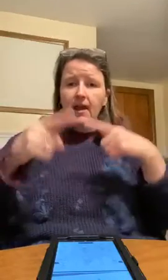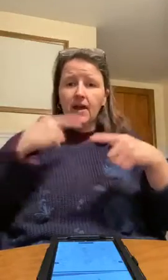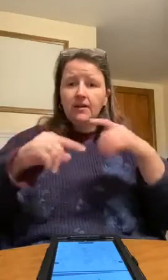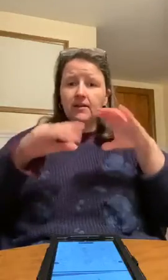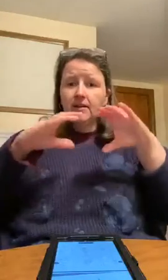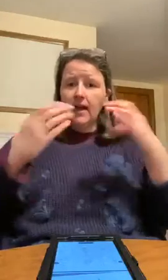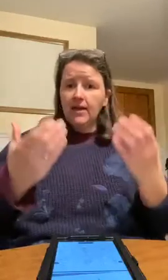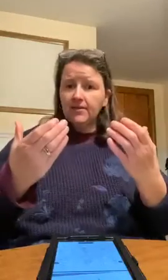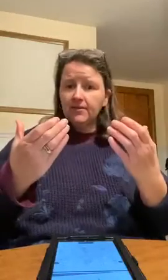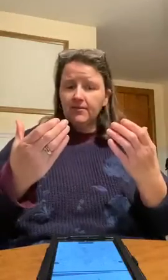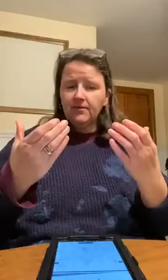sign, class.